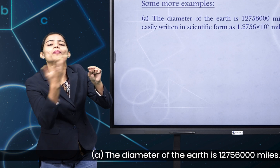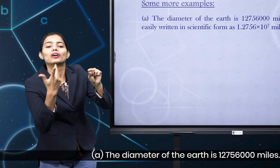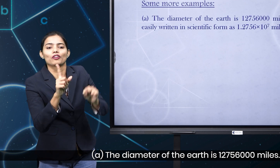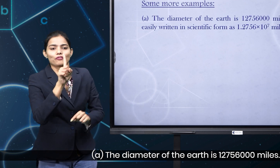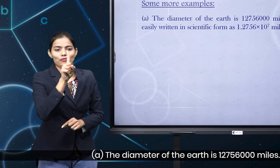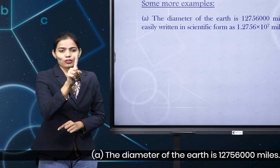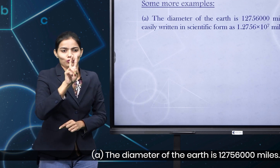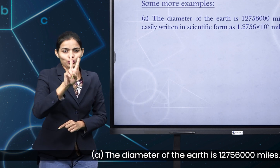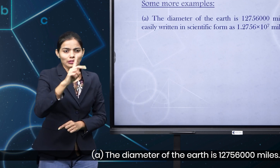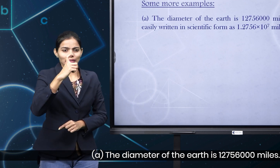12756,000 miles.